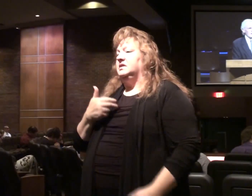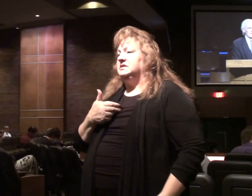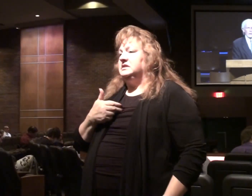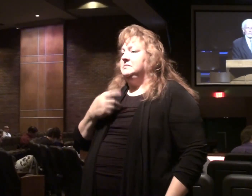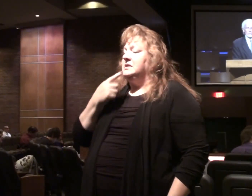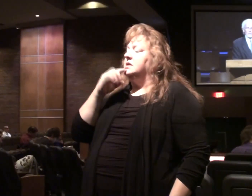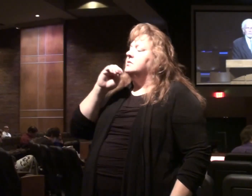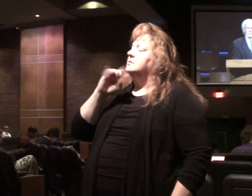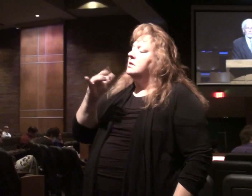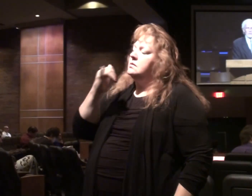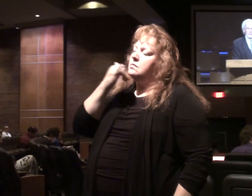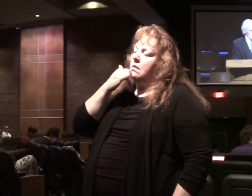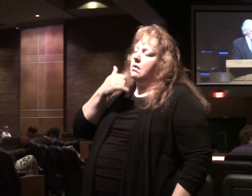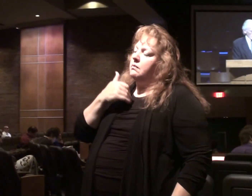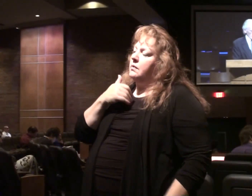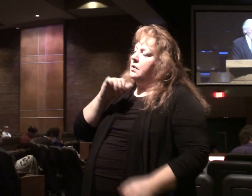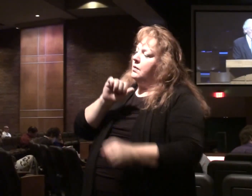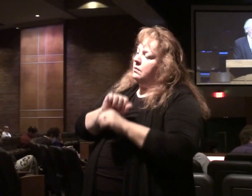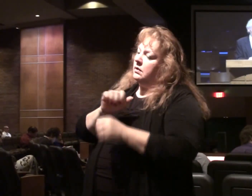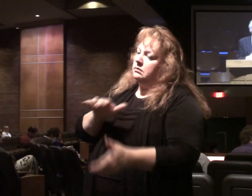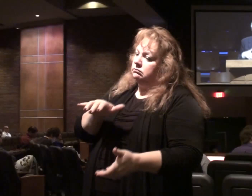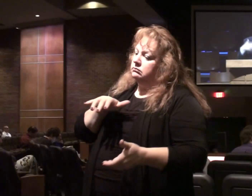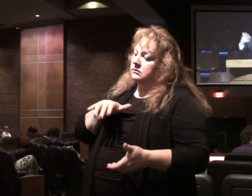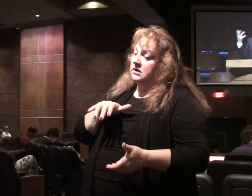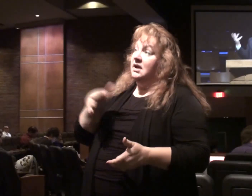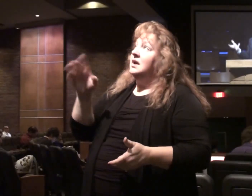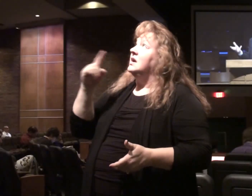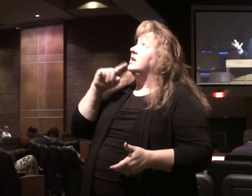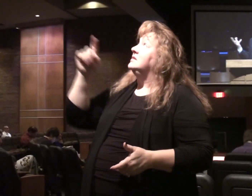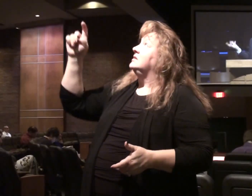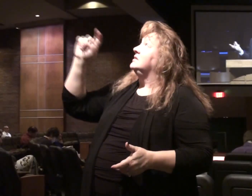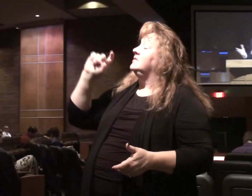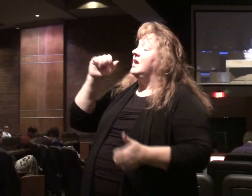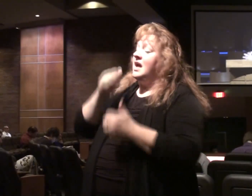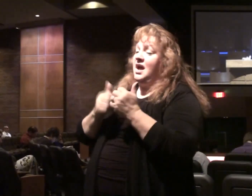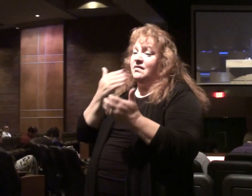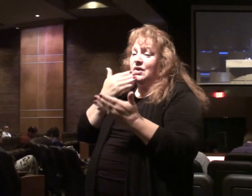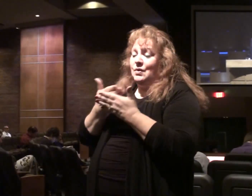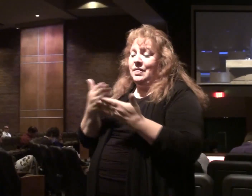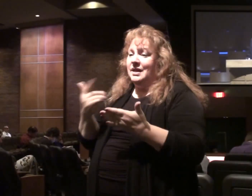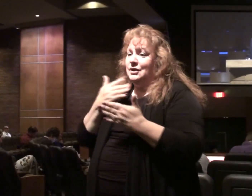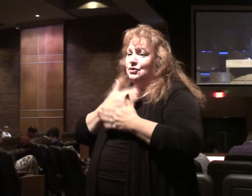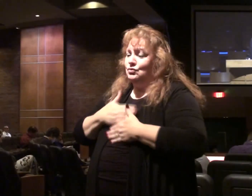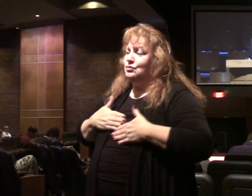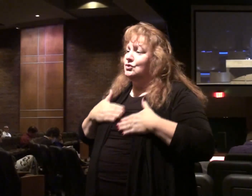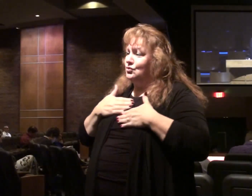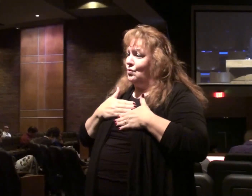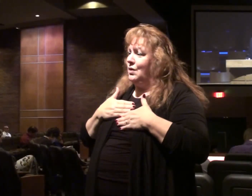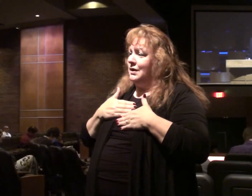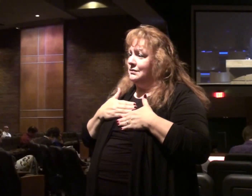not saying anything wrong with prosperity. There's parts of Scripture that say God has given us every good thing to enjoy.